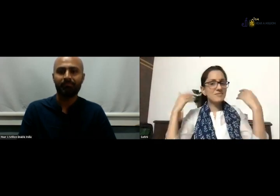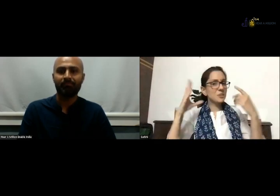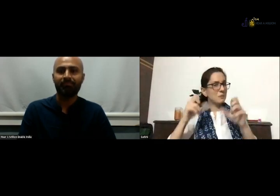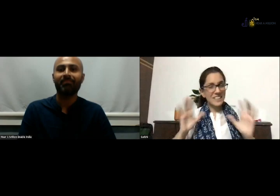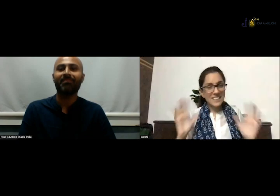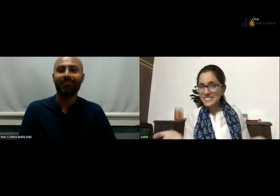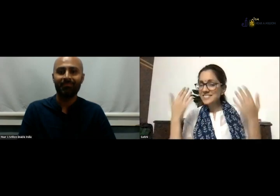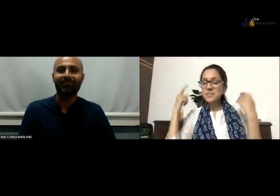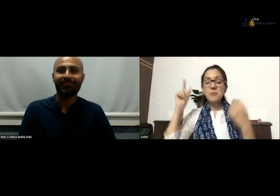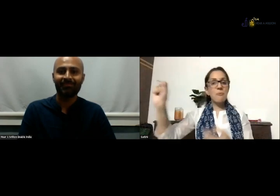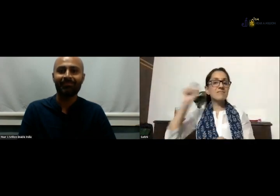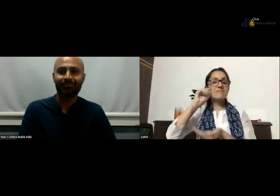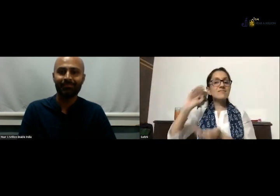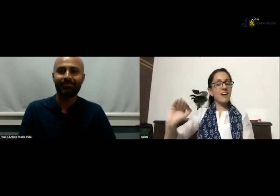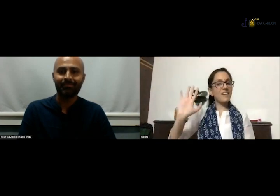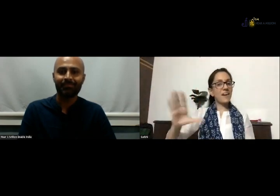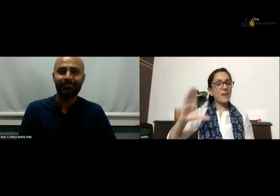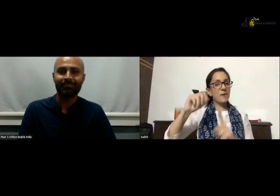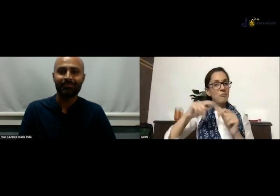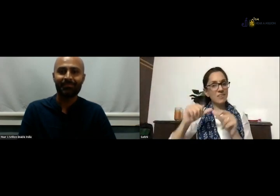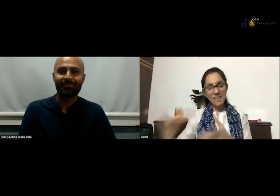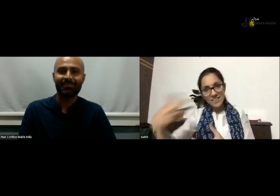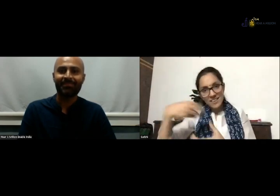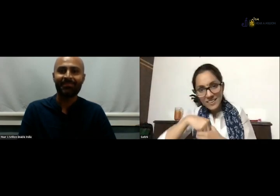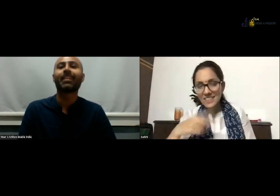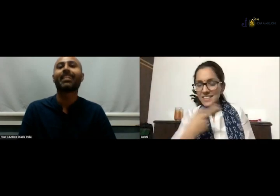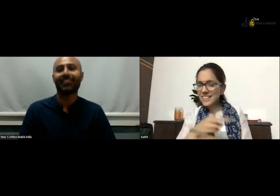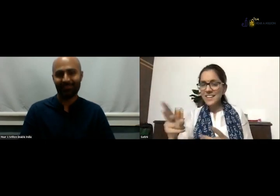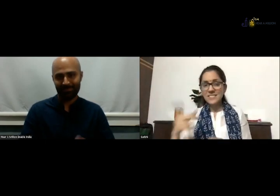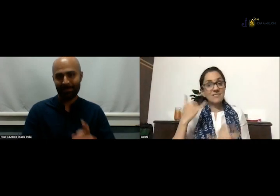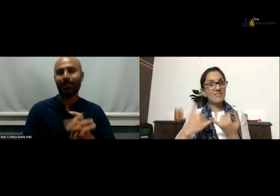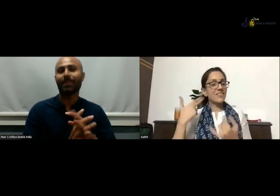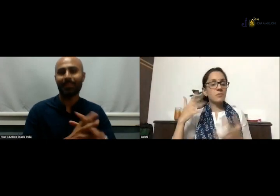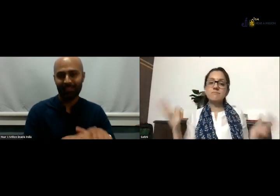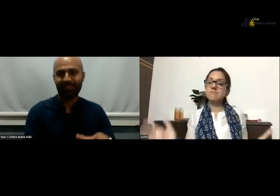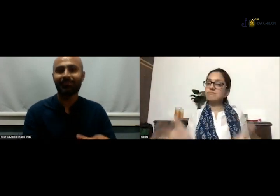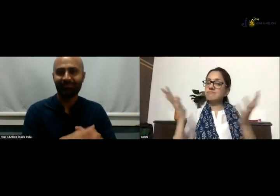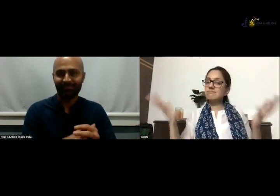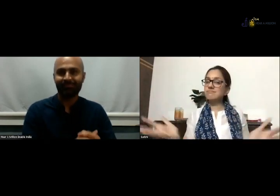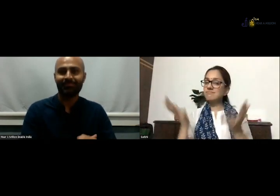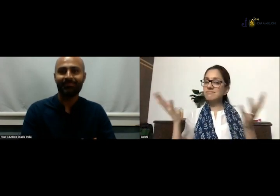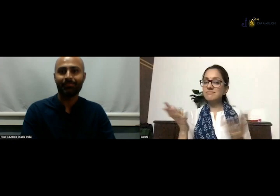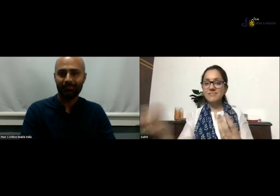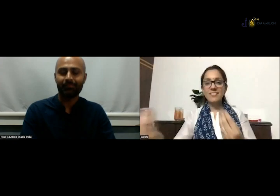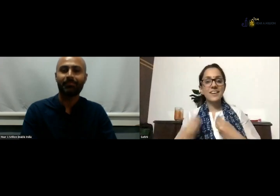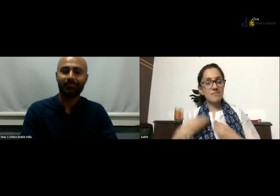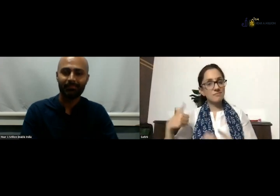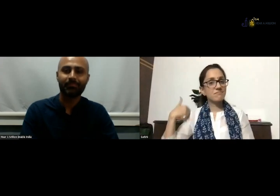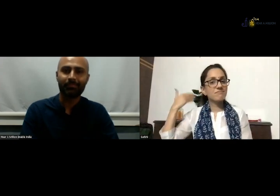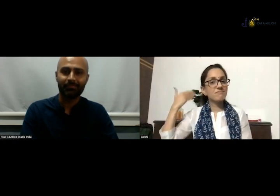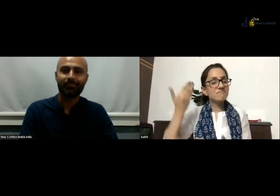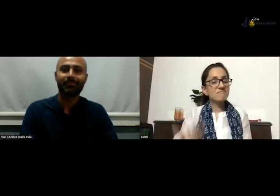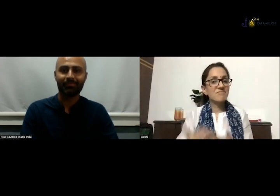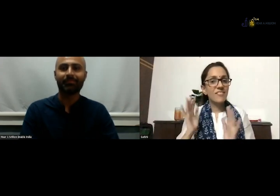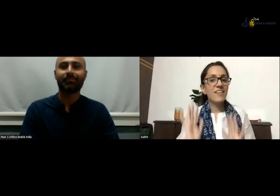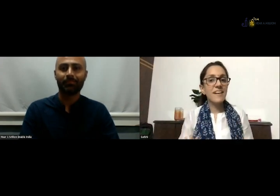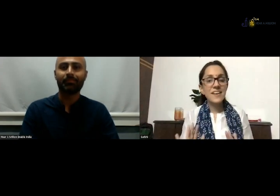that Coda India, to start Coda India, and she was the one who supported me for that.